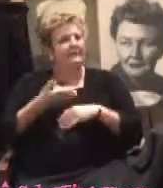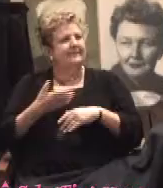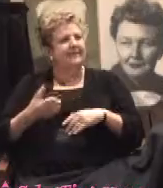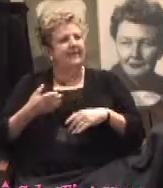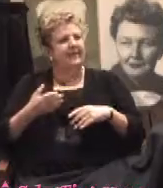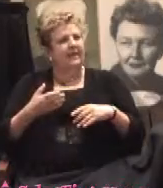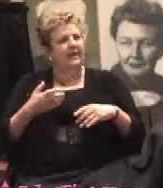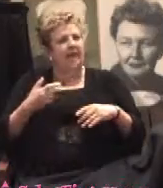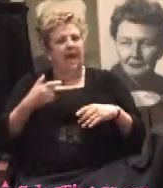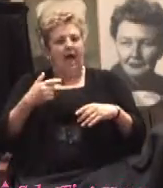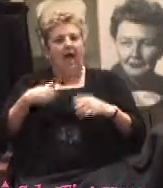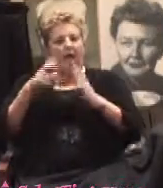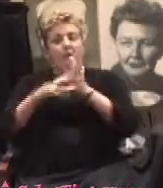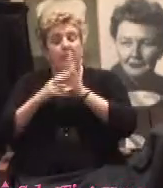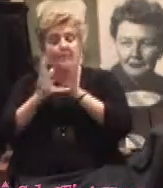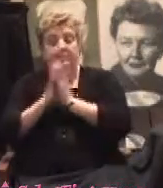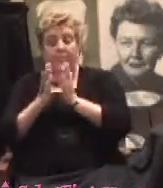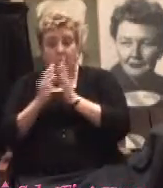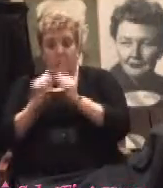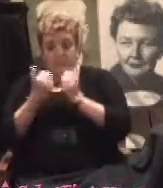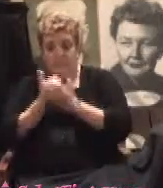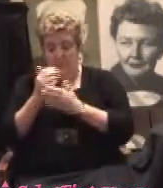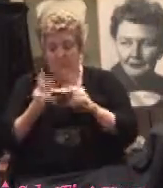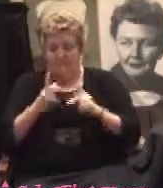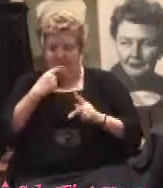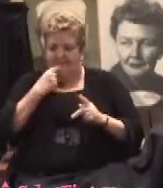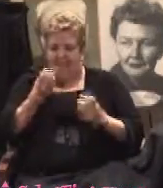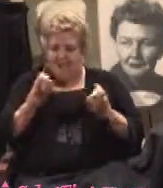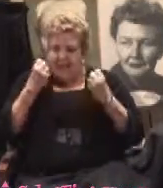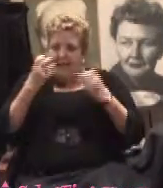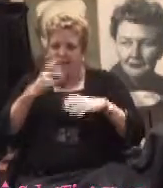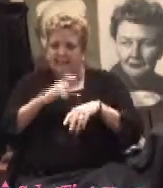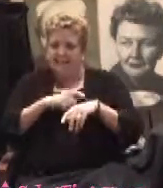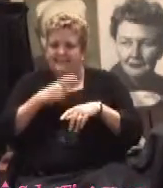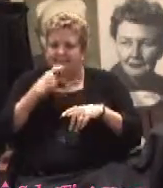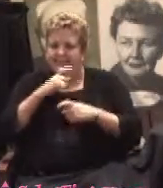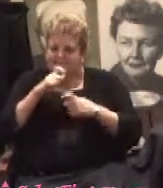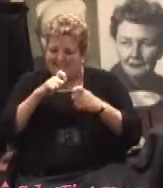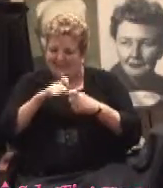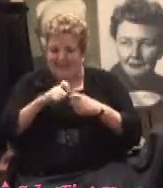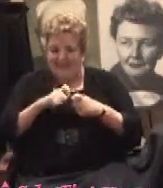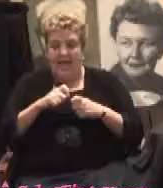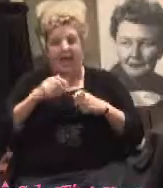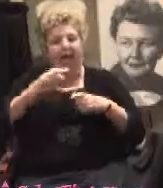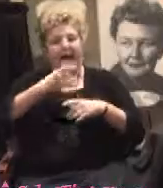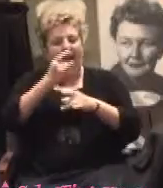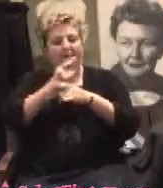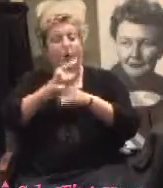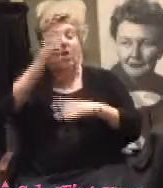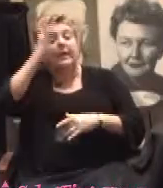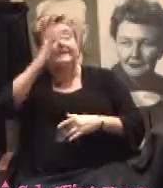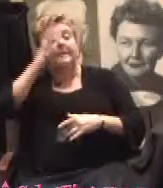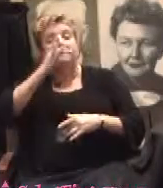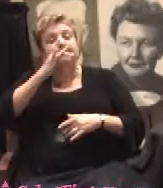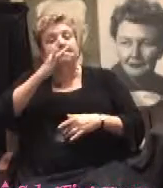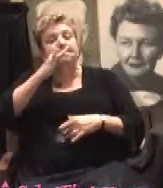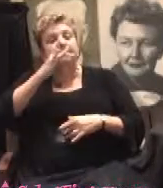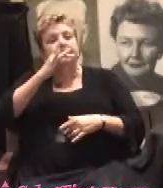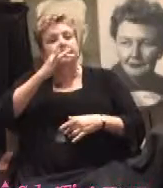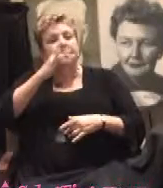lot of newcomers, and in the book it says a lot of times, but it says specifically, you know, alcoholism is, the characteristic of alcoholism is selfishness